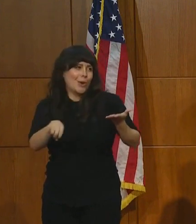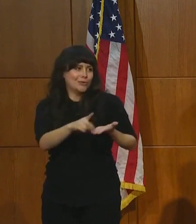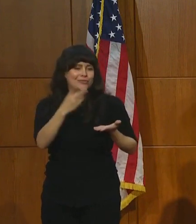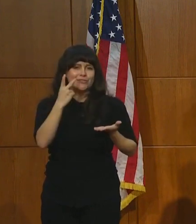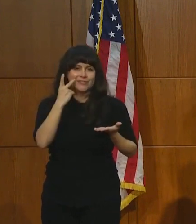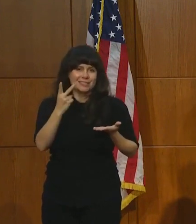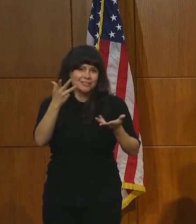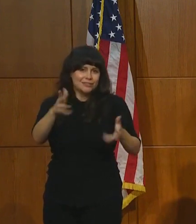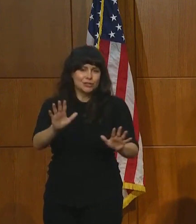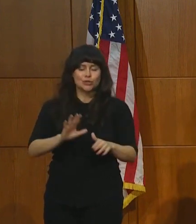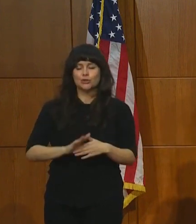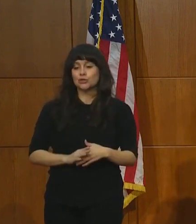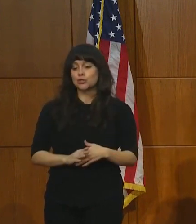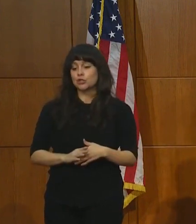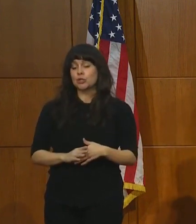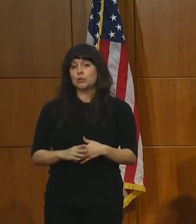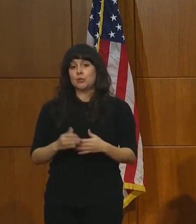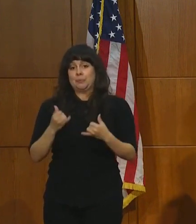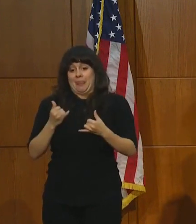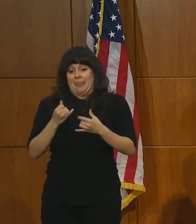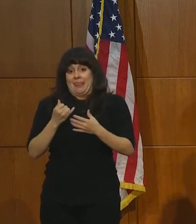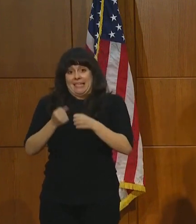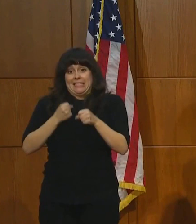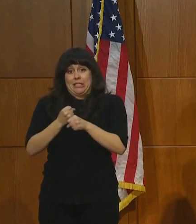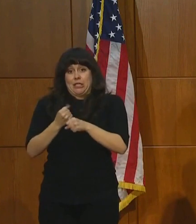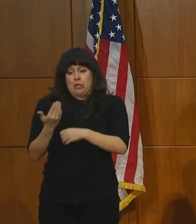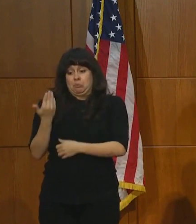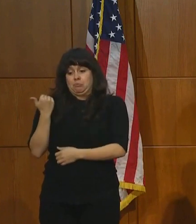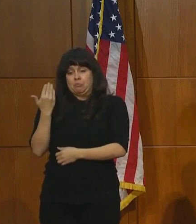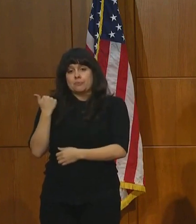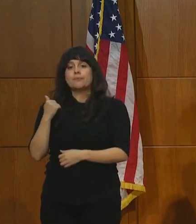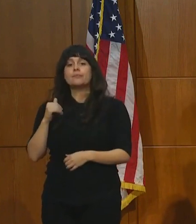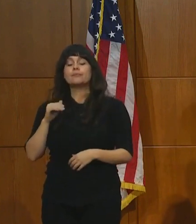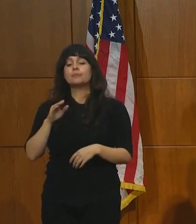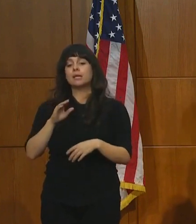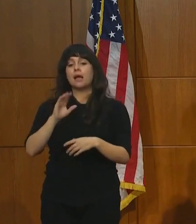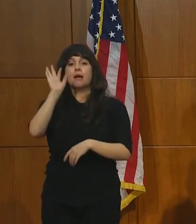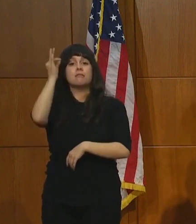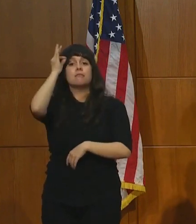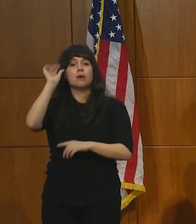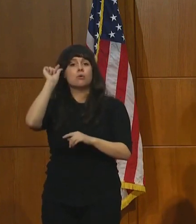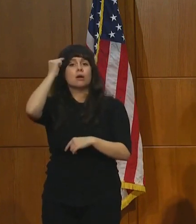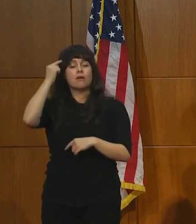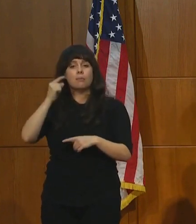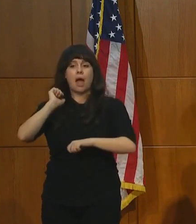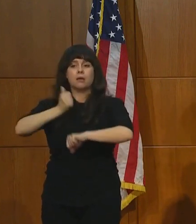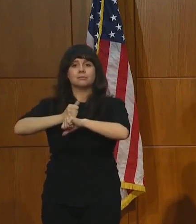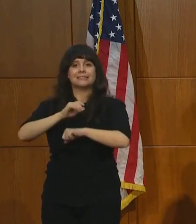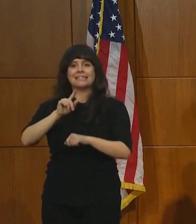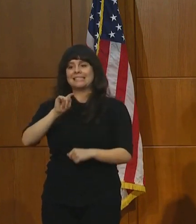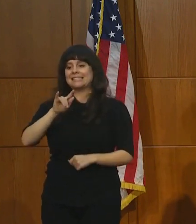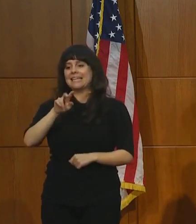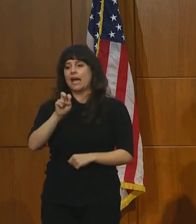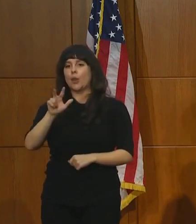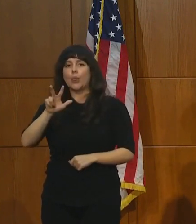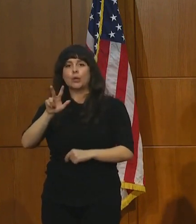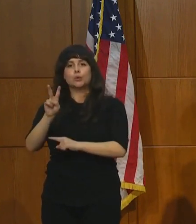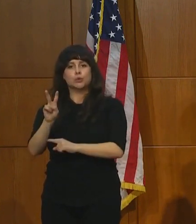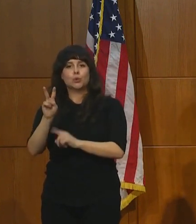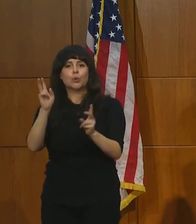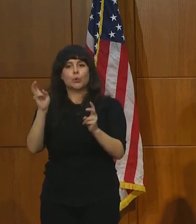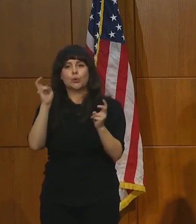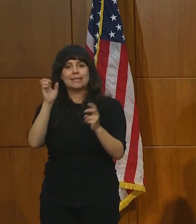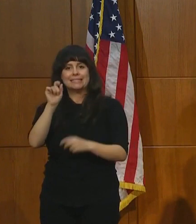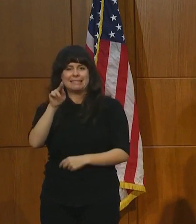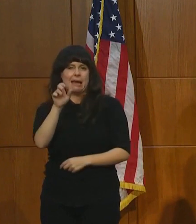Commonwealth. Earlier this year, the federal government authorized Title 32 status for the Guard, which meant the federal government